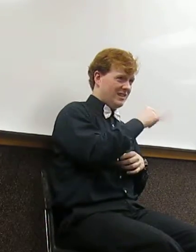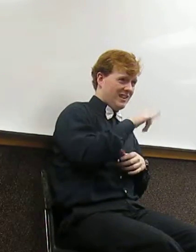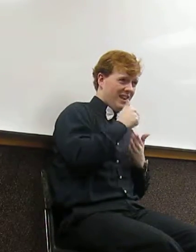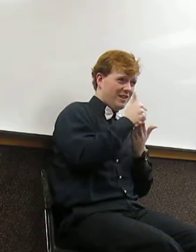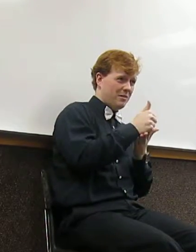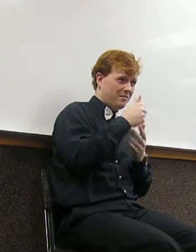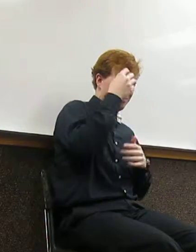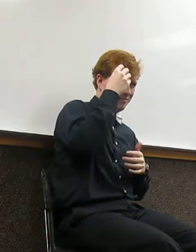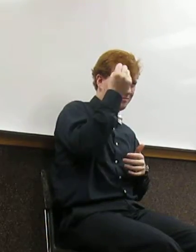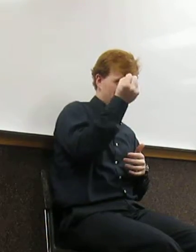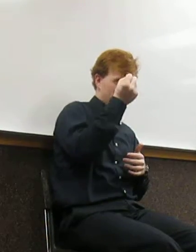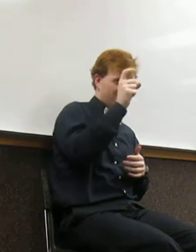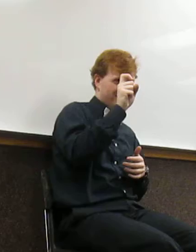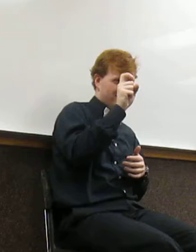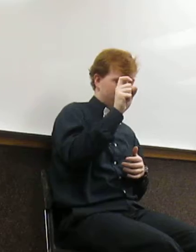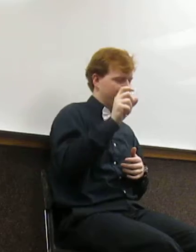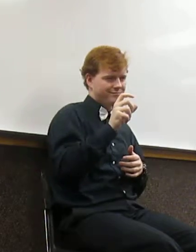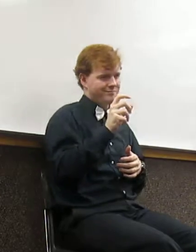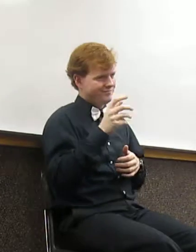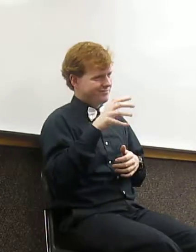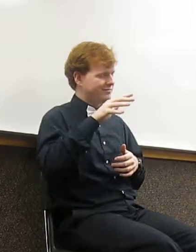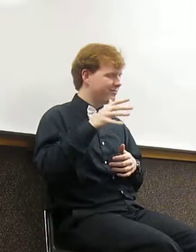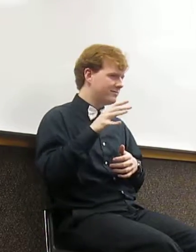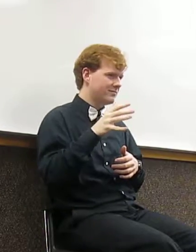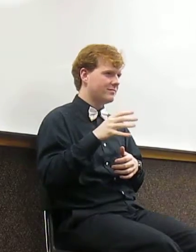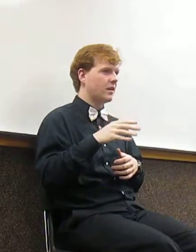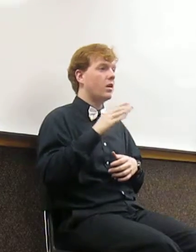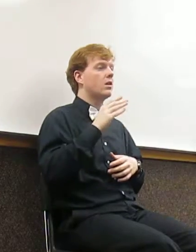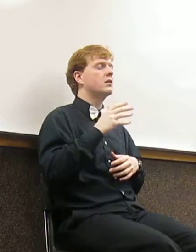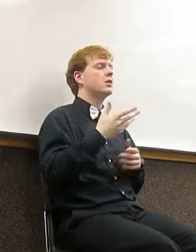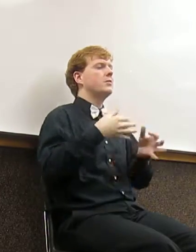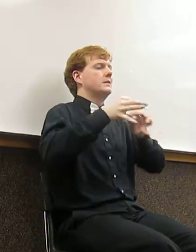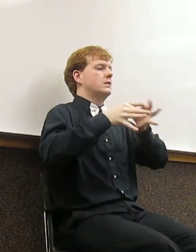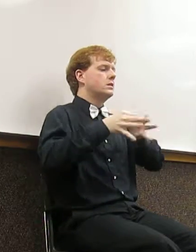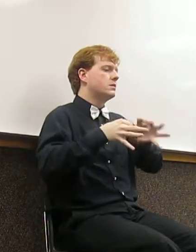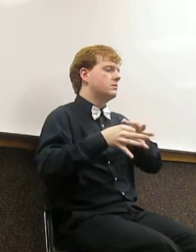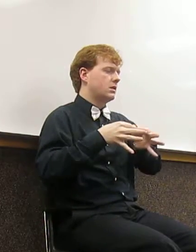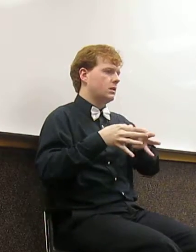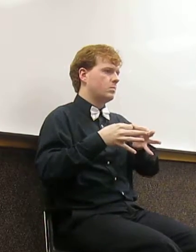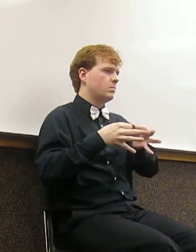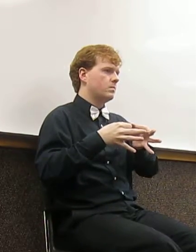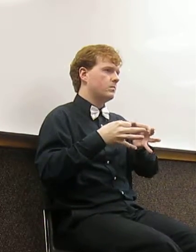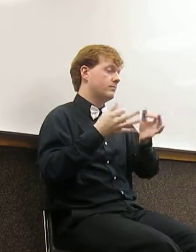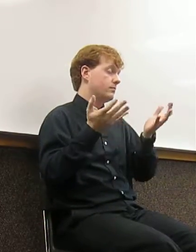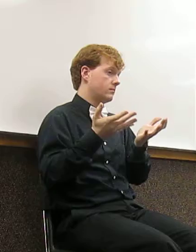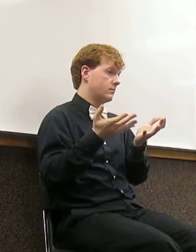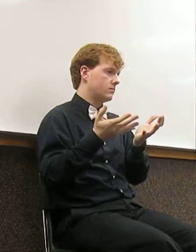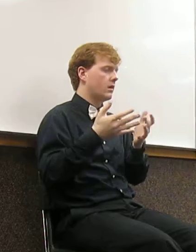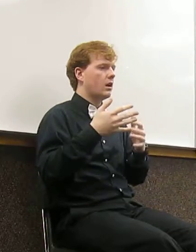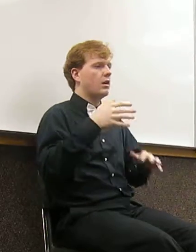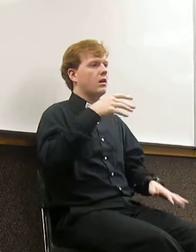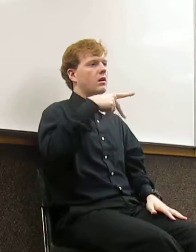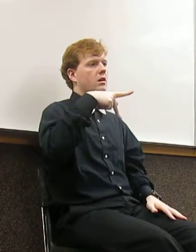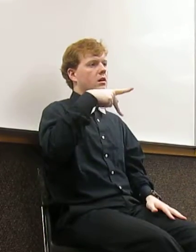Yeah, breaks up lactic acid, is that what you're saying? Okay, potassium. Here's a really good benefit of